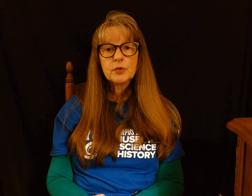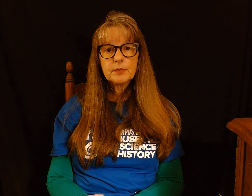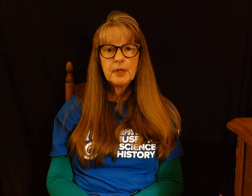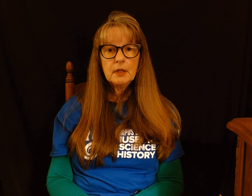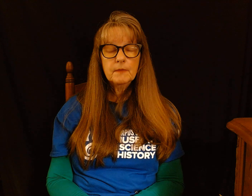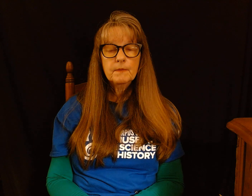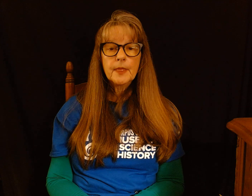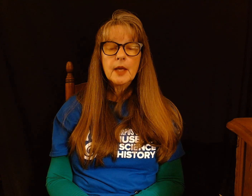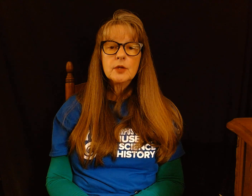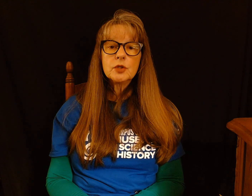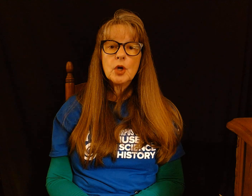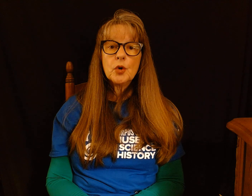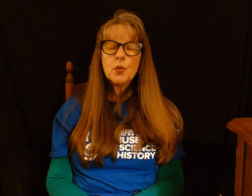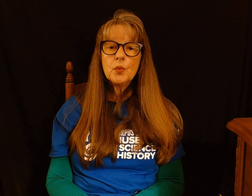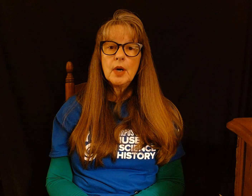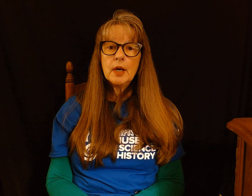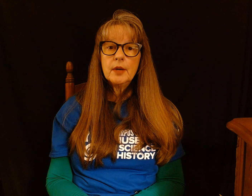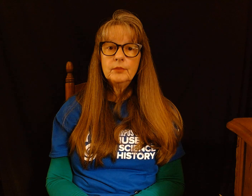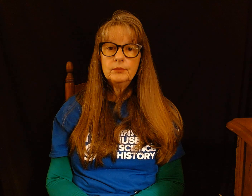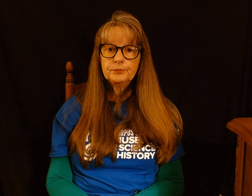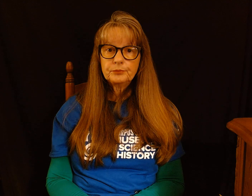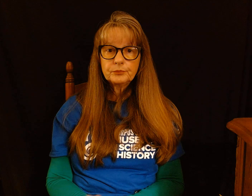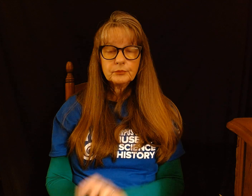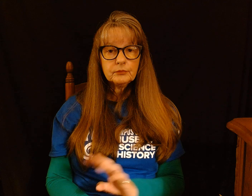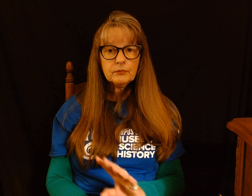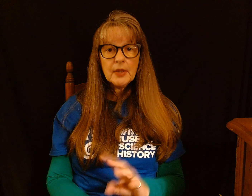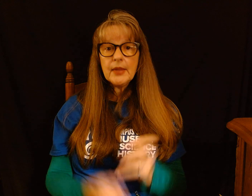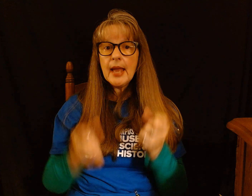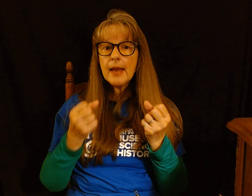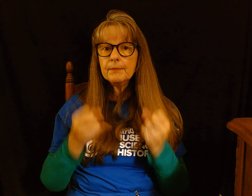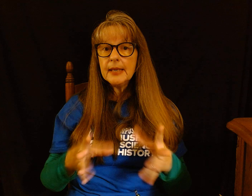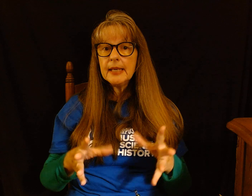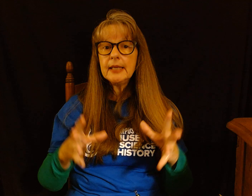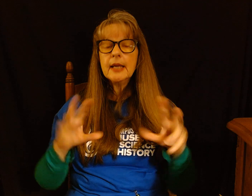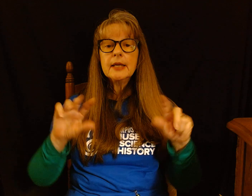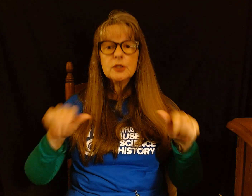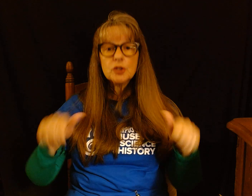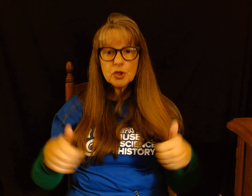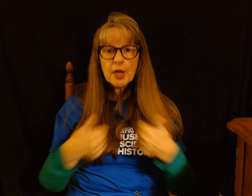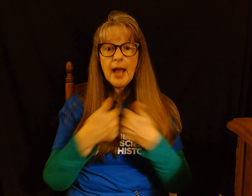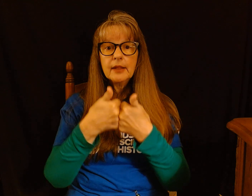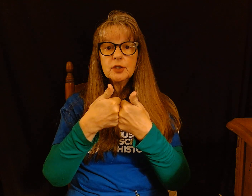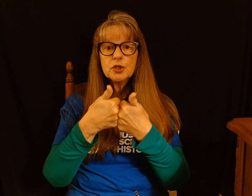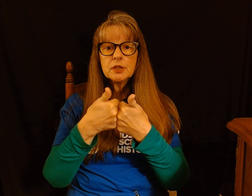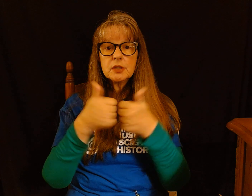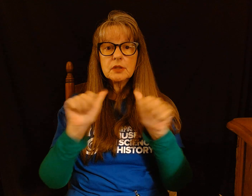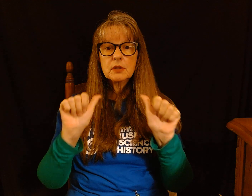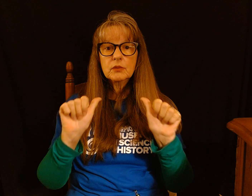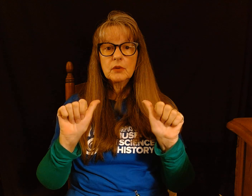speak. So they had many challenges, or a